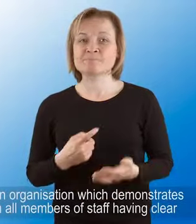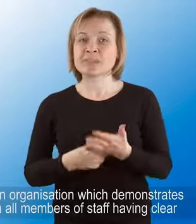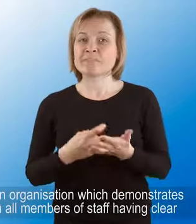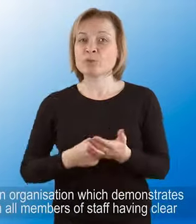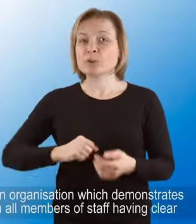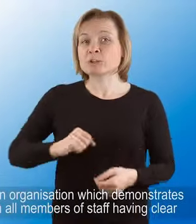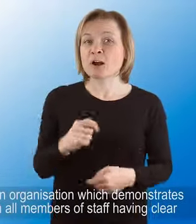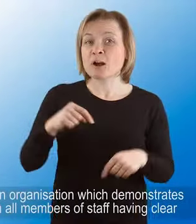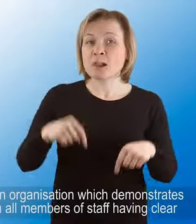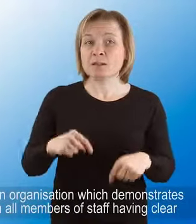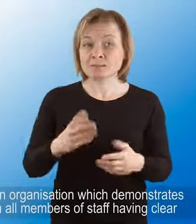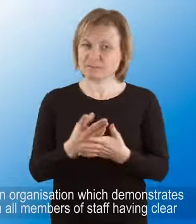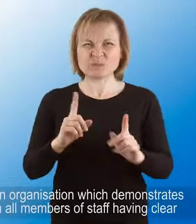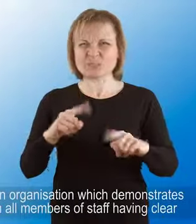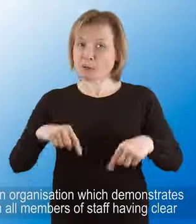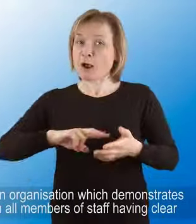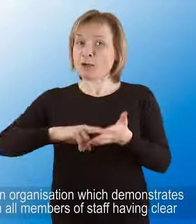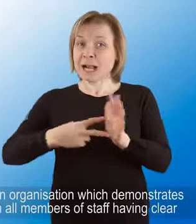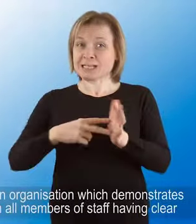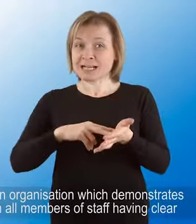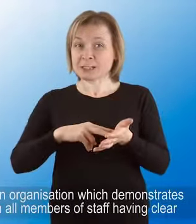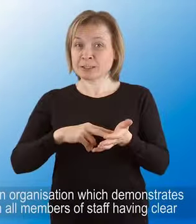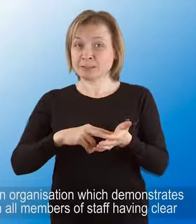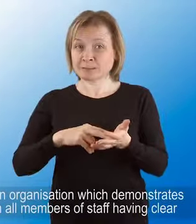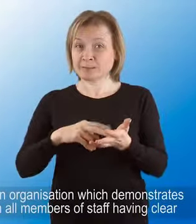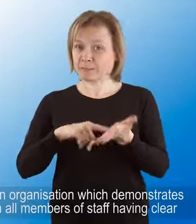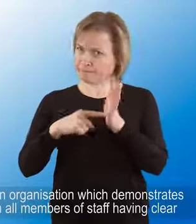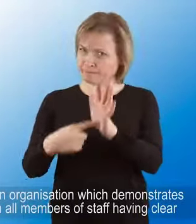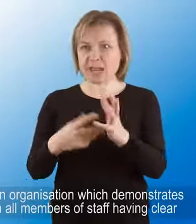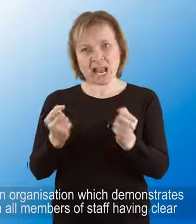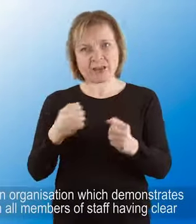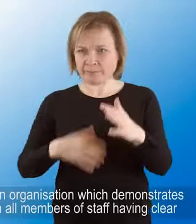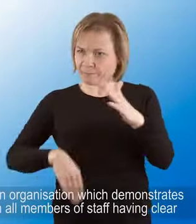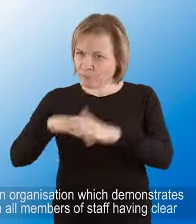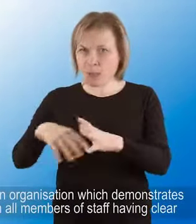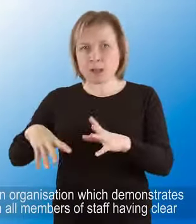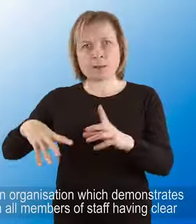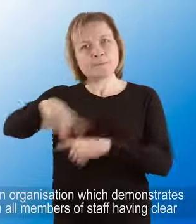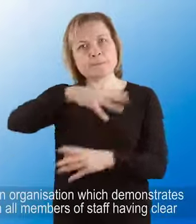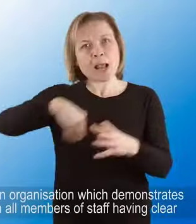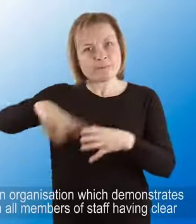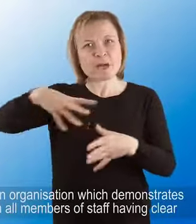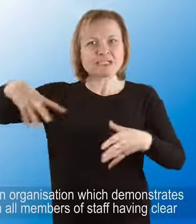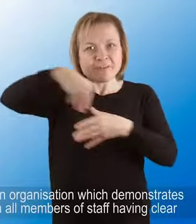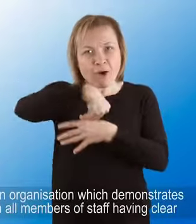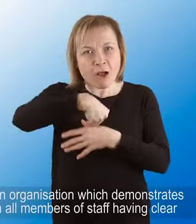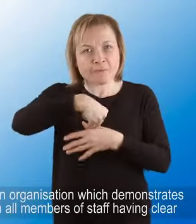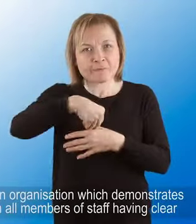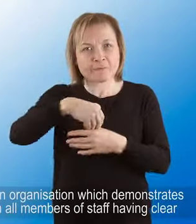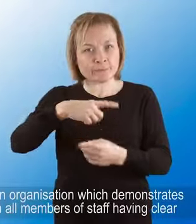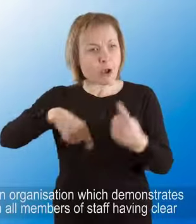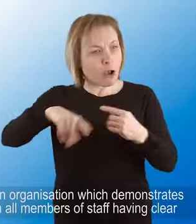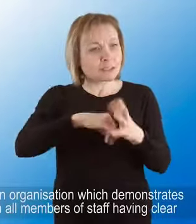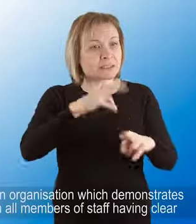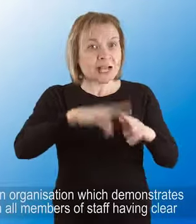Revenue Scotland is an organisation which demonstrates an inclusive culture, with all members of staff having